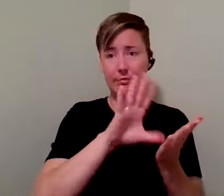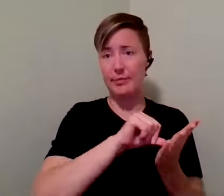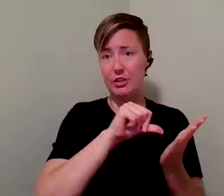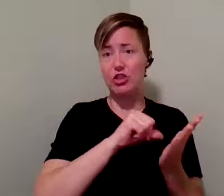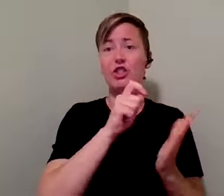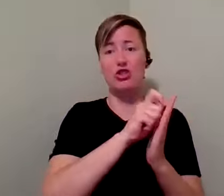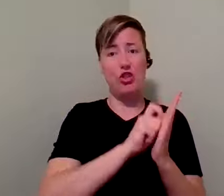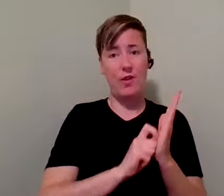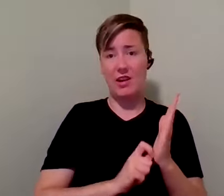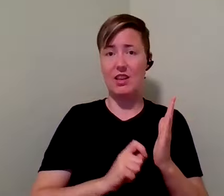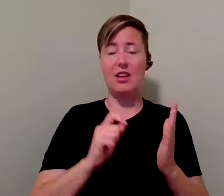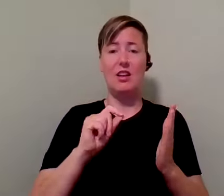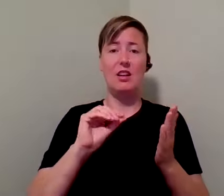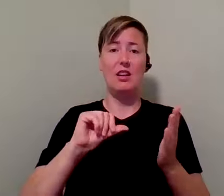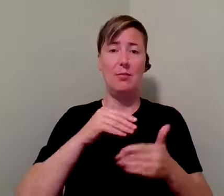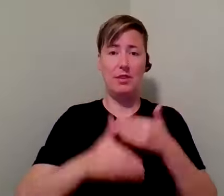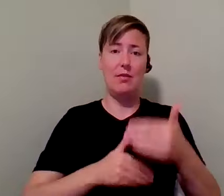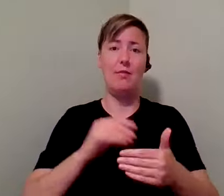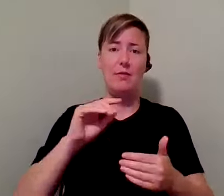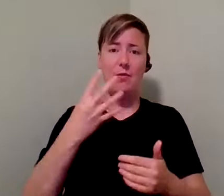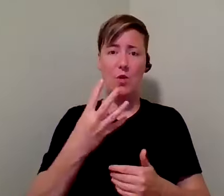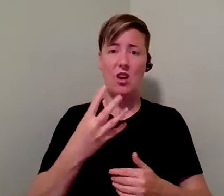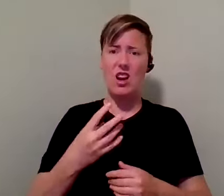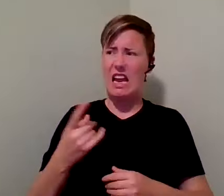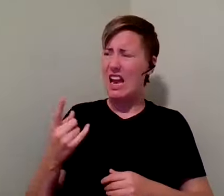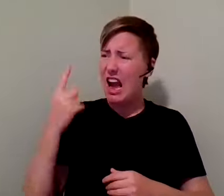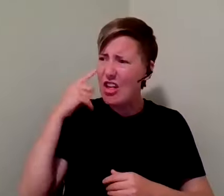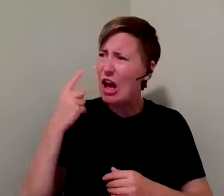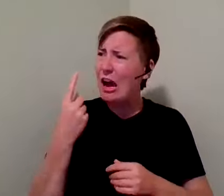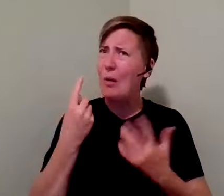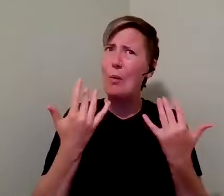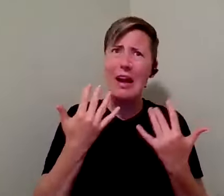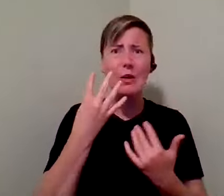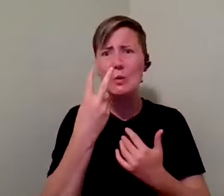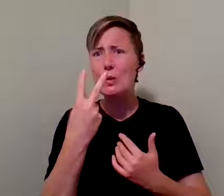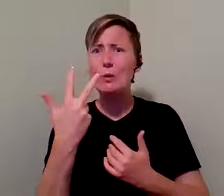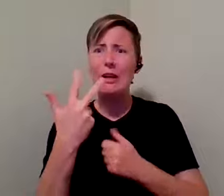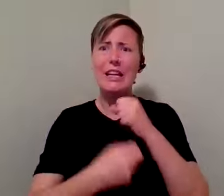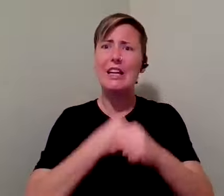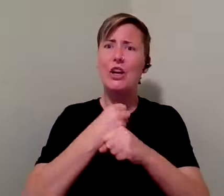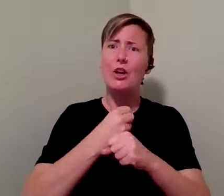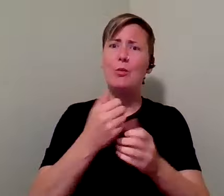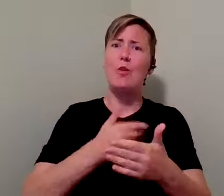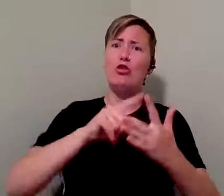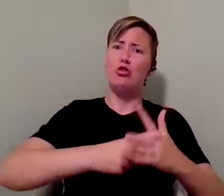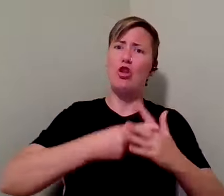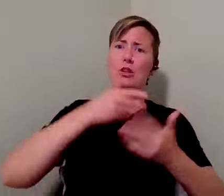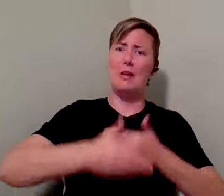3 or 4 years before you do your fourth step. And he said, nonsense. He said, the program says you do this